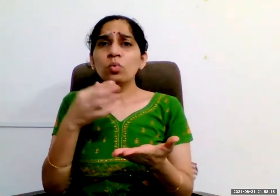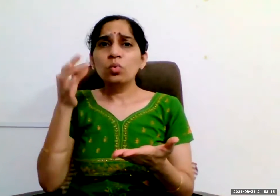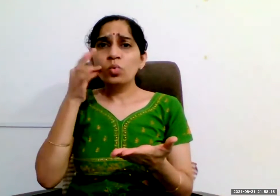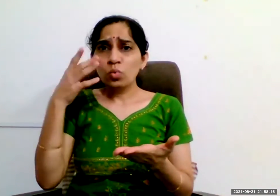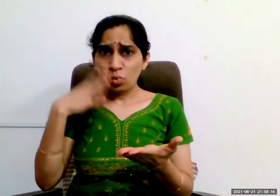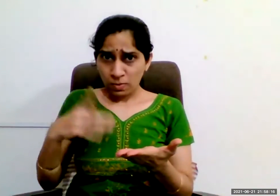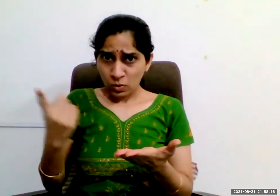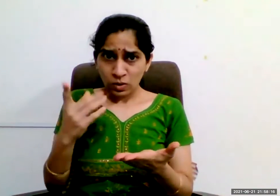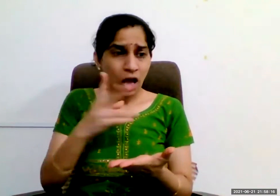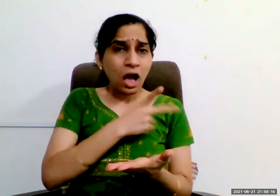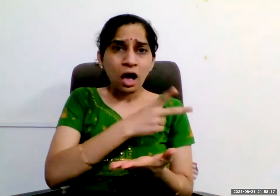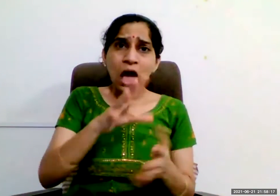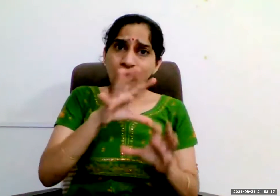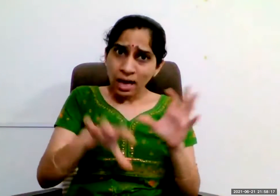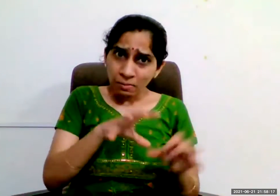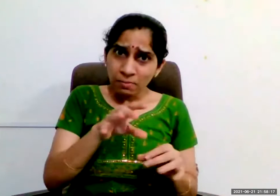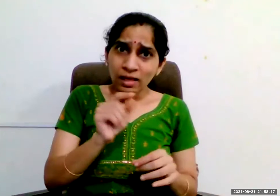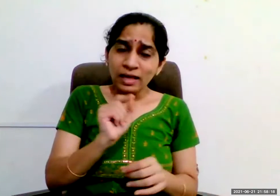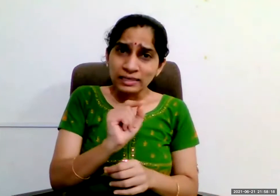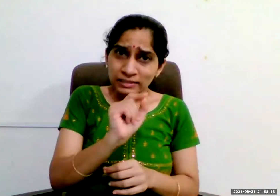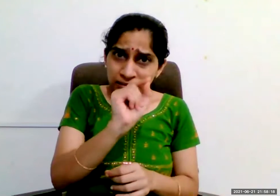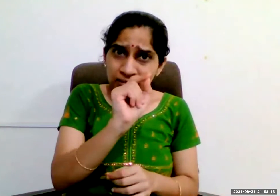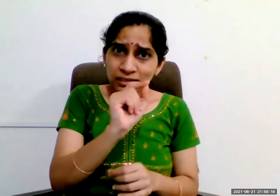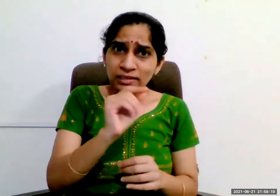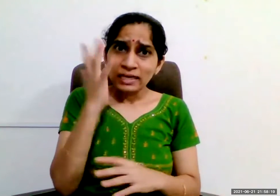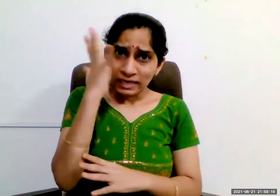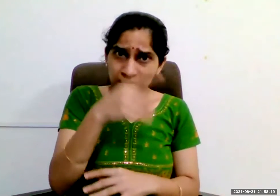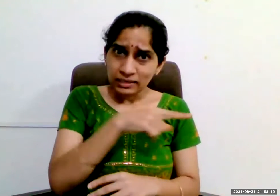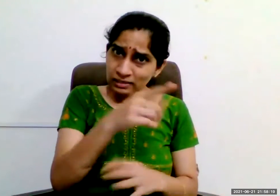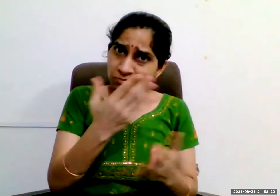for animals, it is definitely made for human beings because of their higher intelligence.